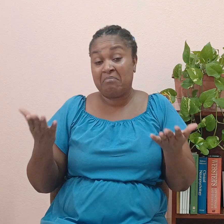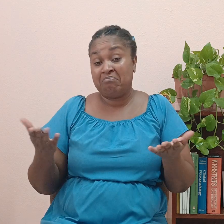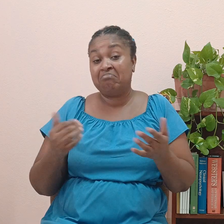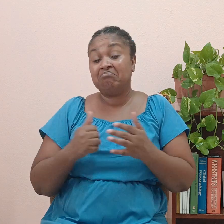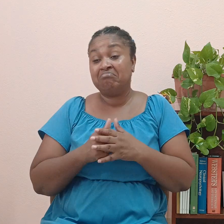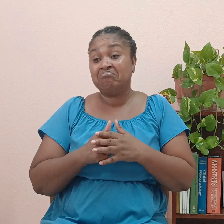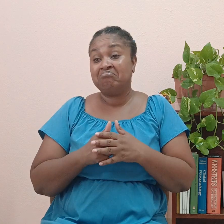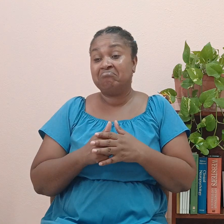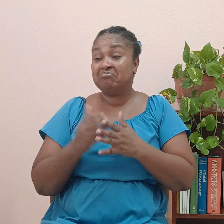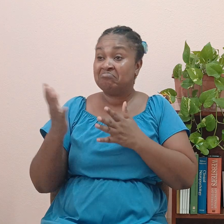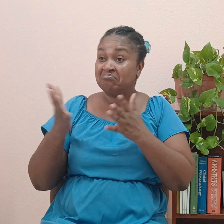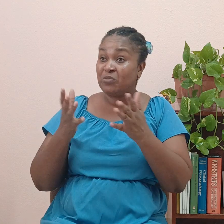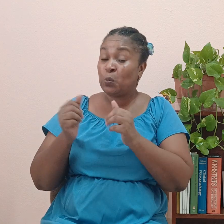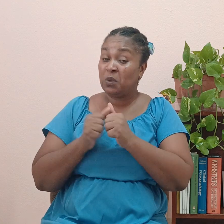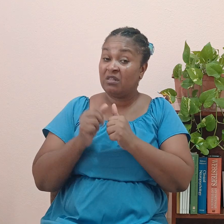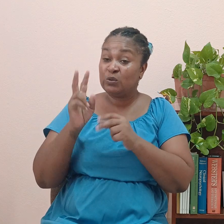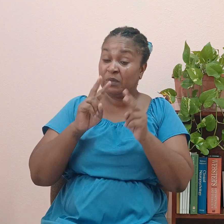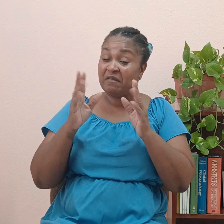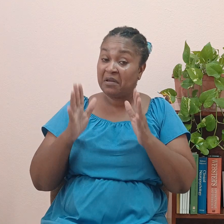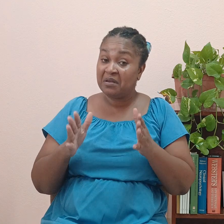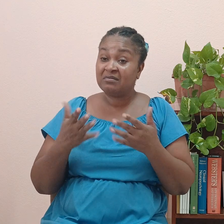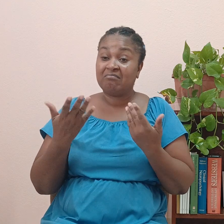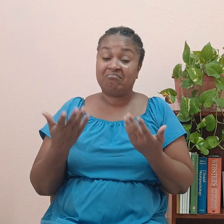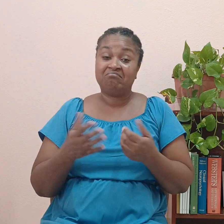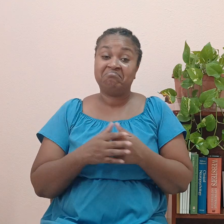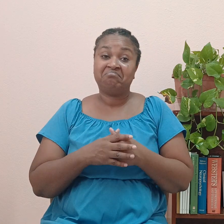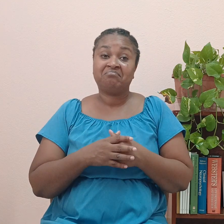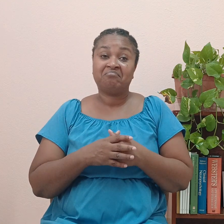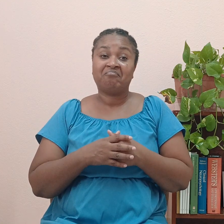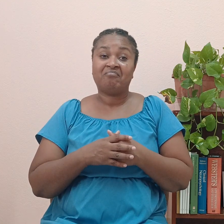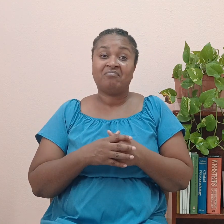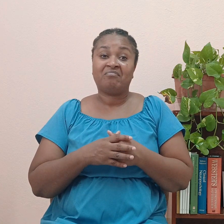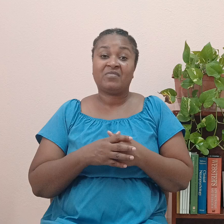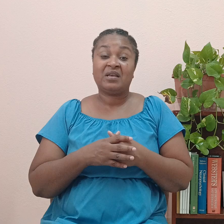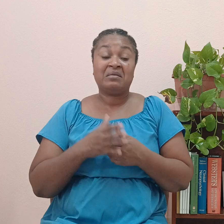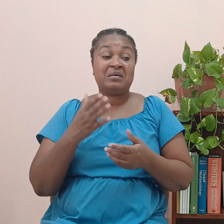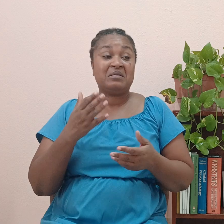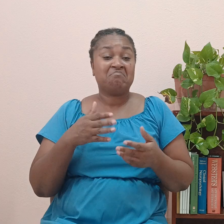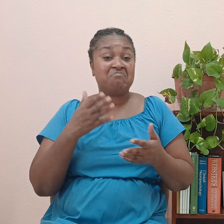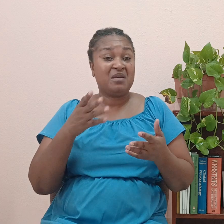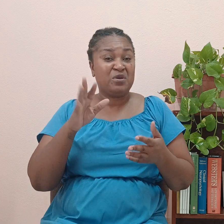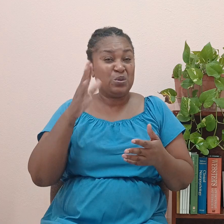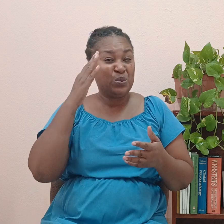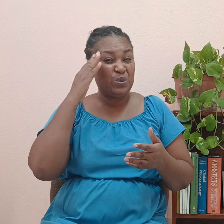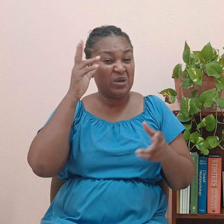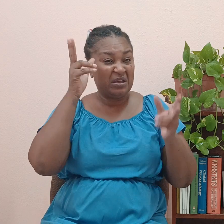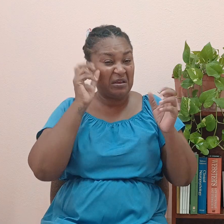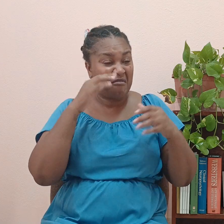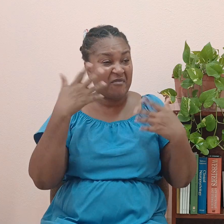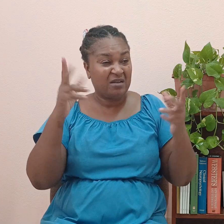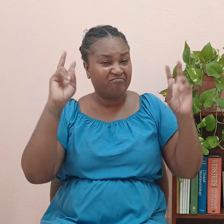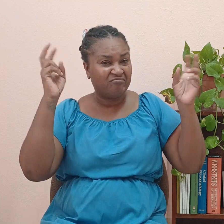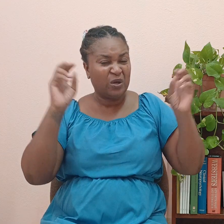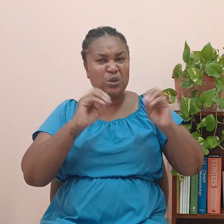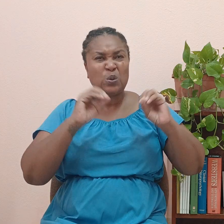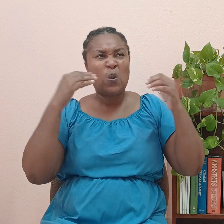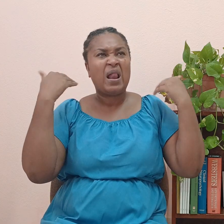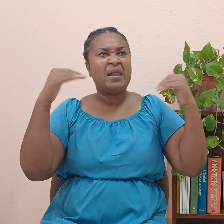You've probably heard the saying that there is no limit to what you can achieve in this life if you